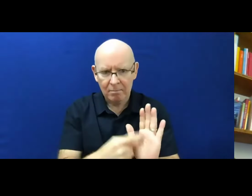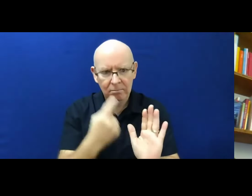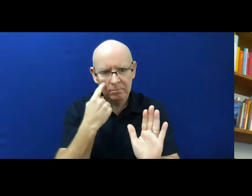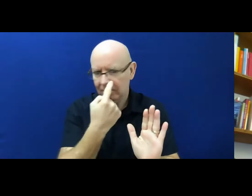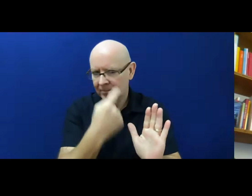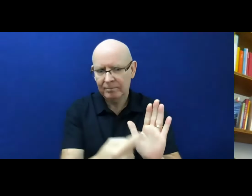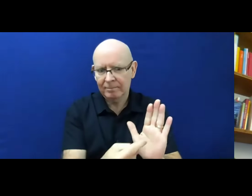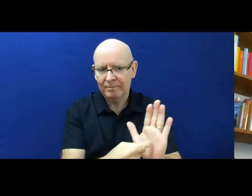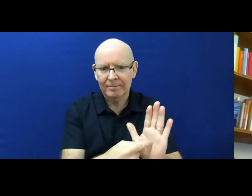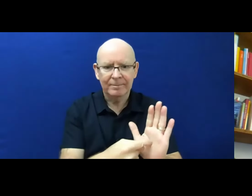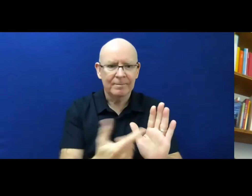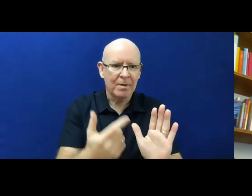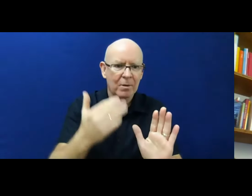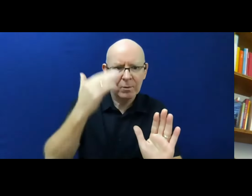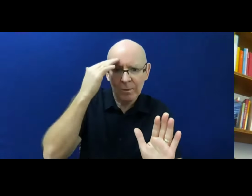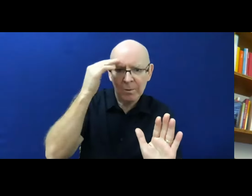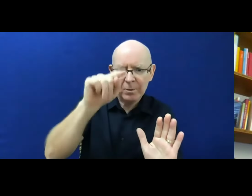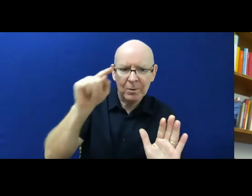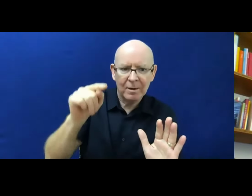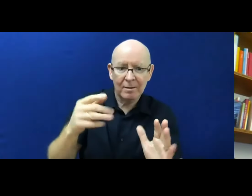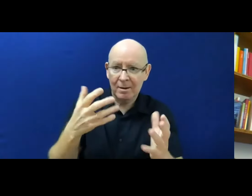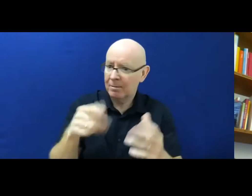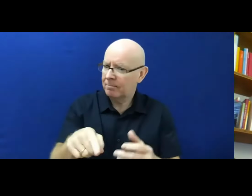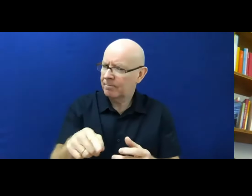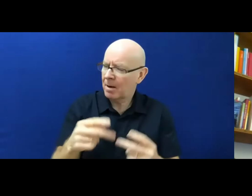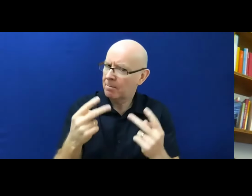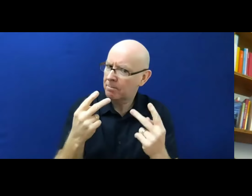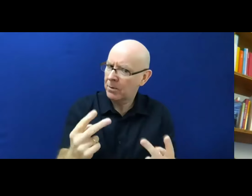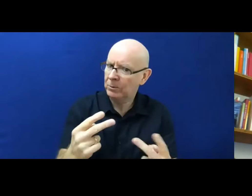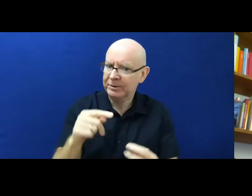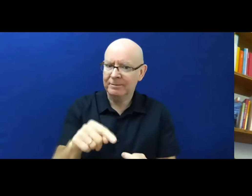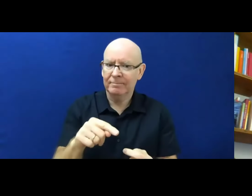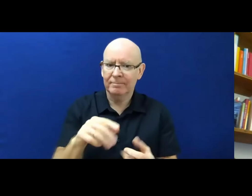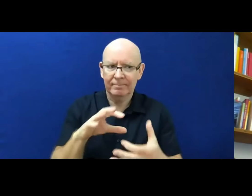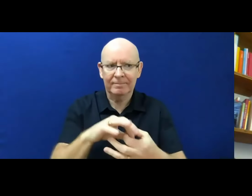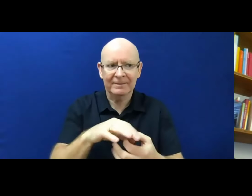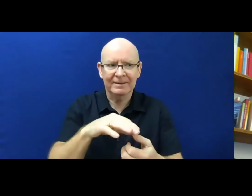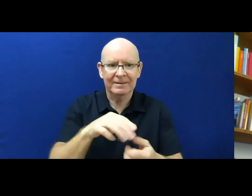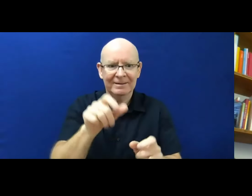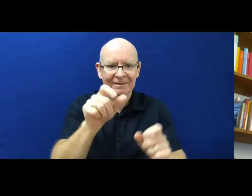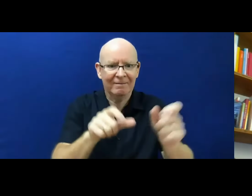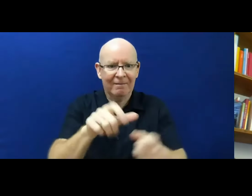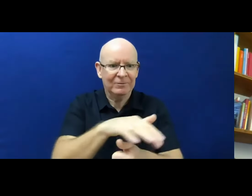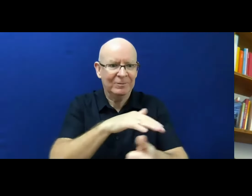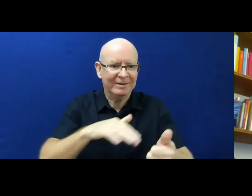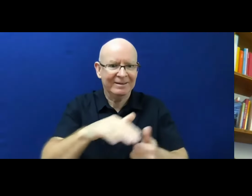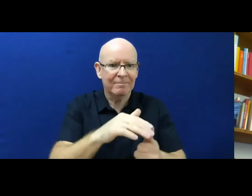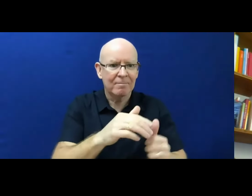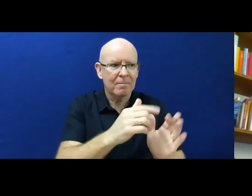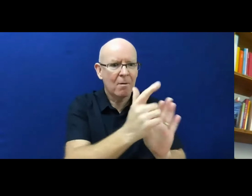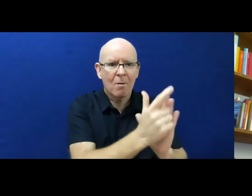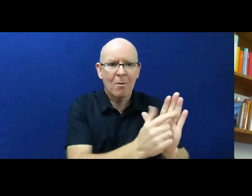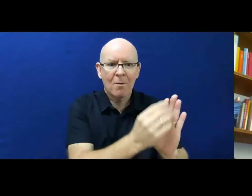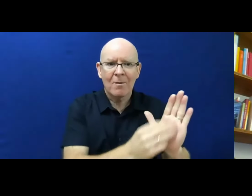world, for politicians. I believe the research output can help to take the implementation of the